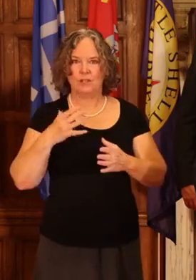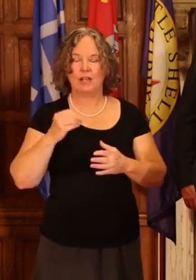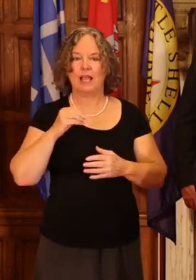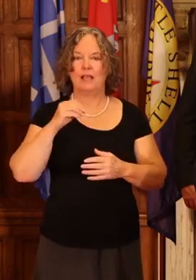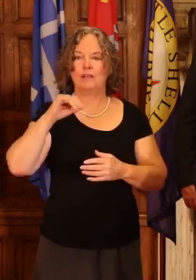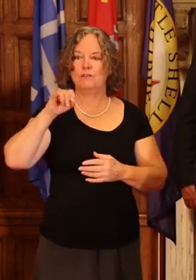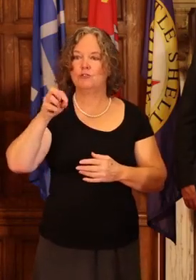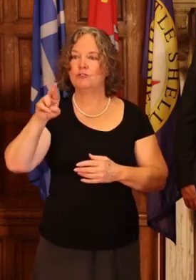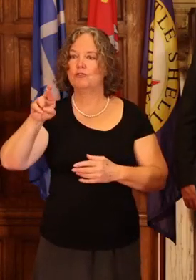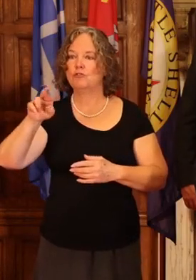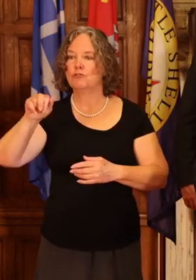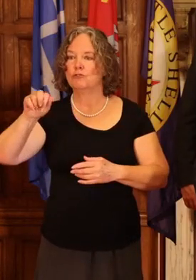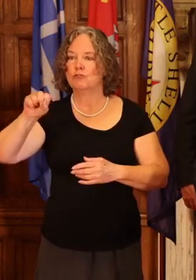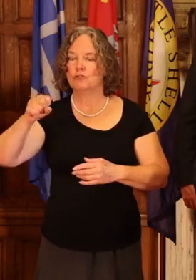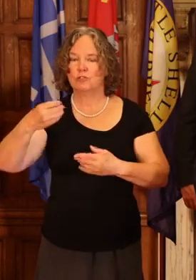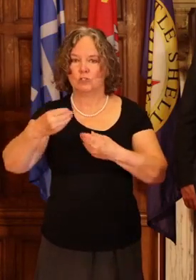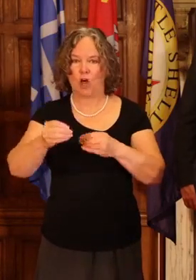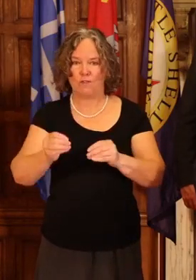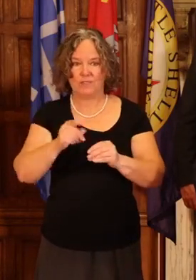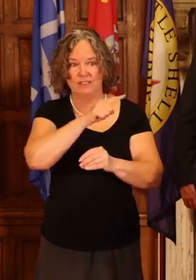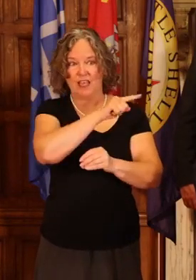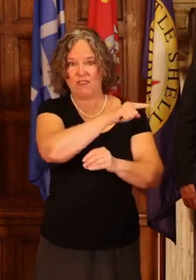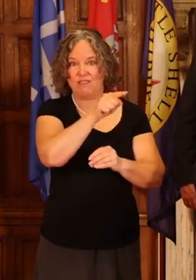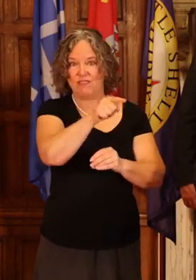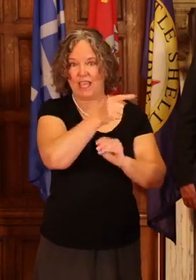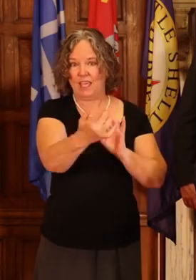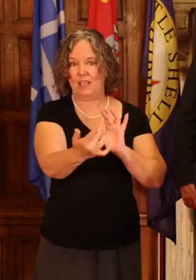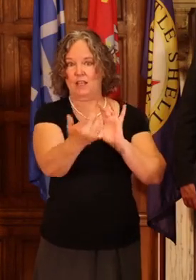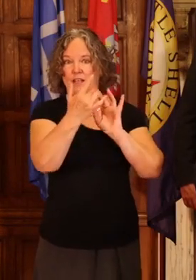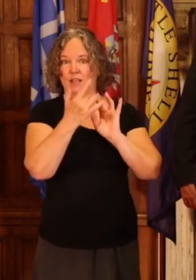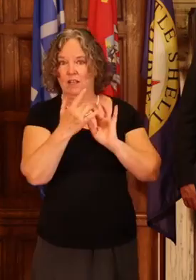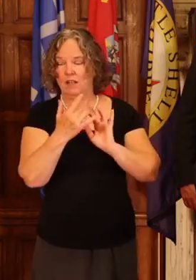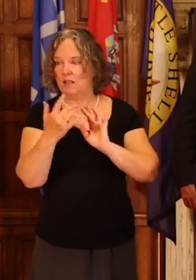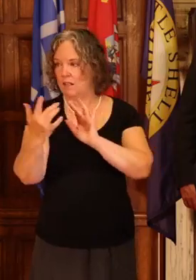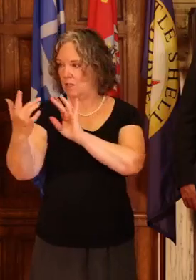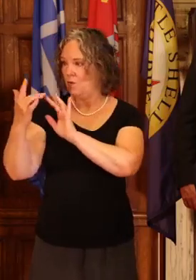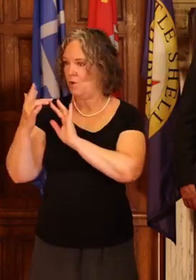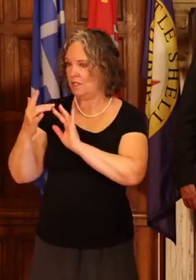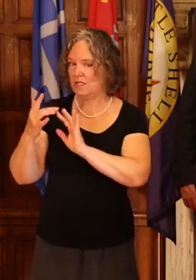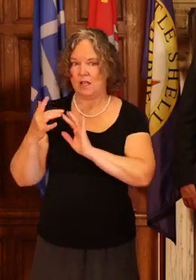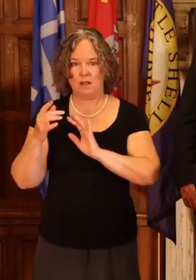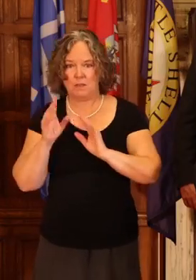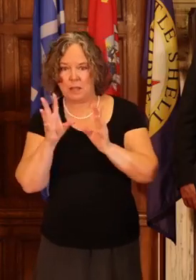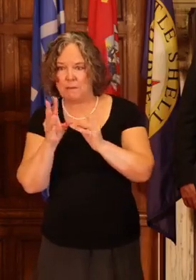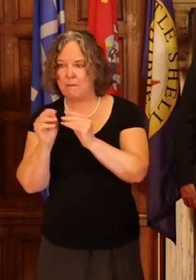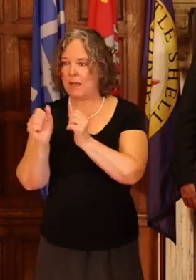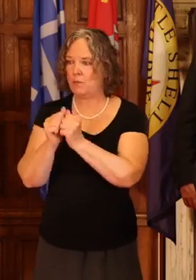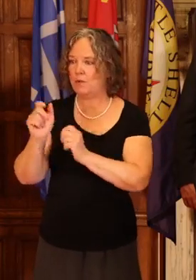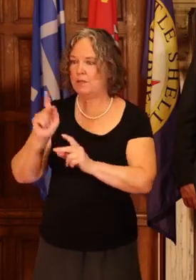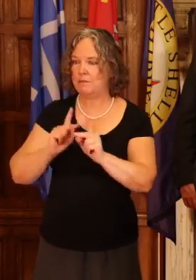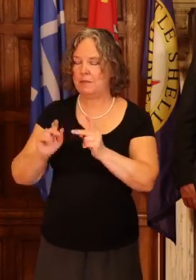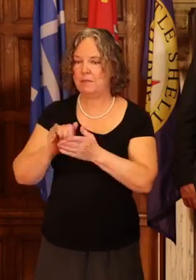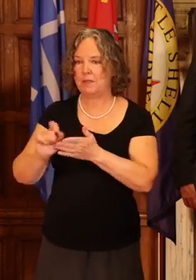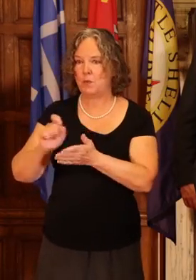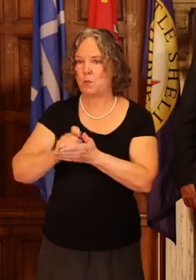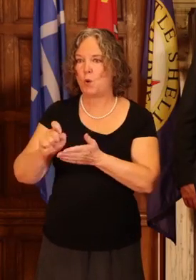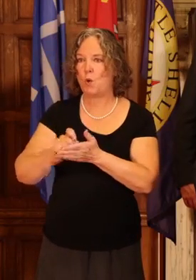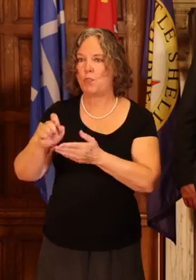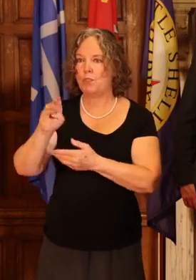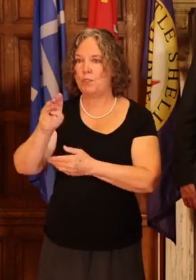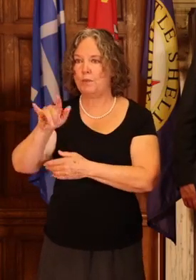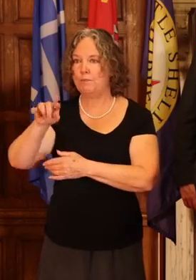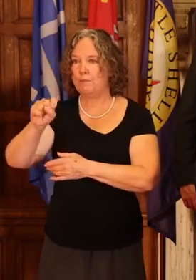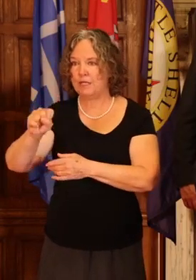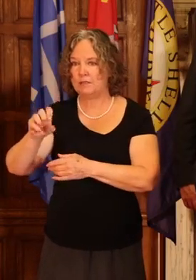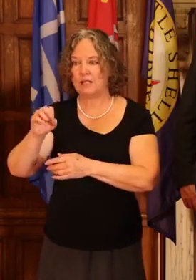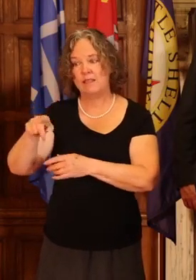out to us as representatives and senators. They met with those individuals that carried the bills, and they were able to come